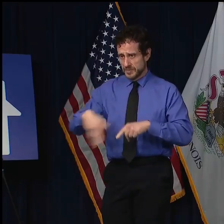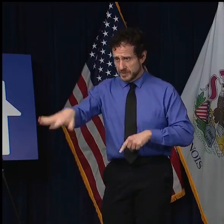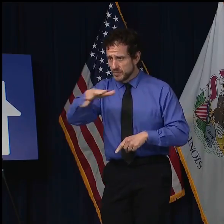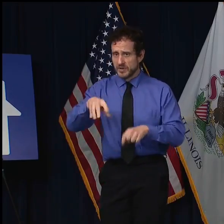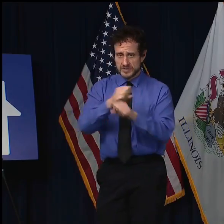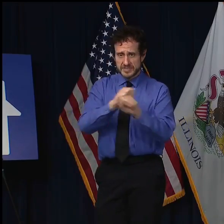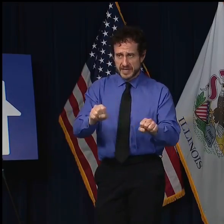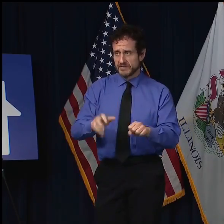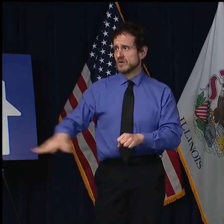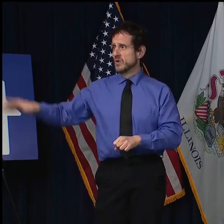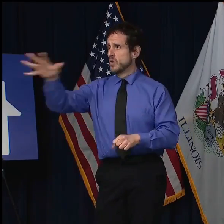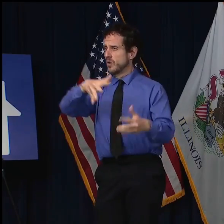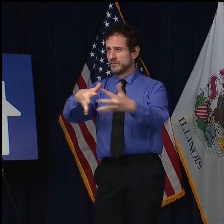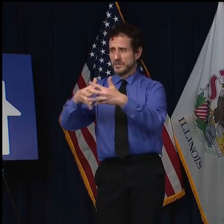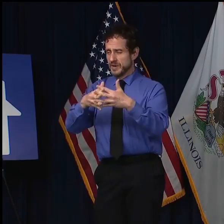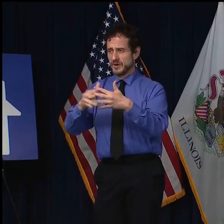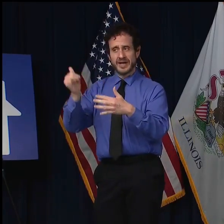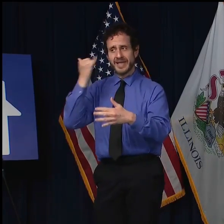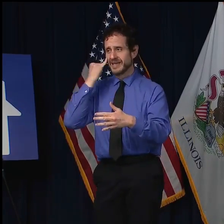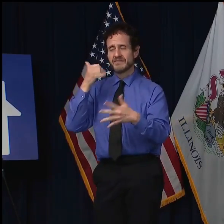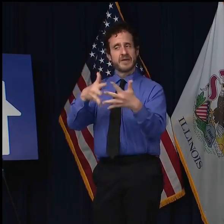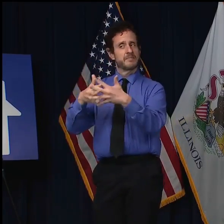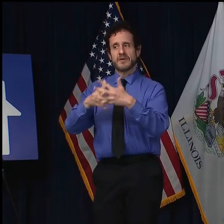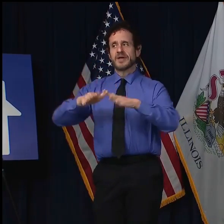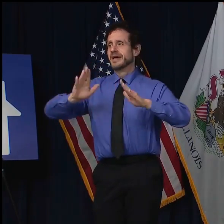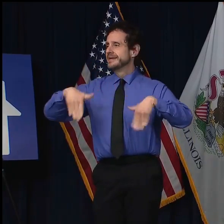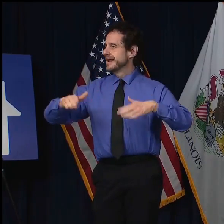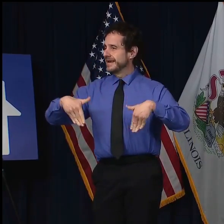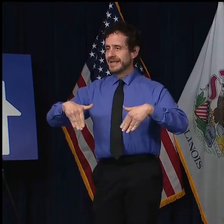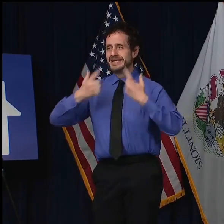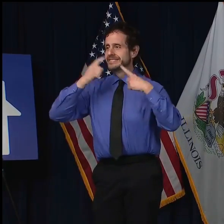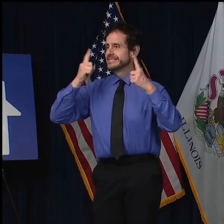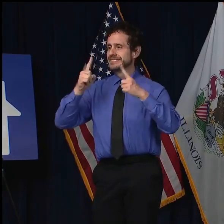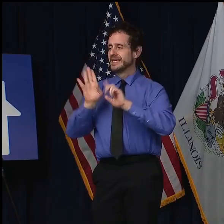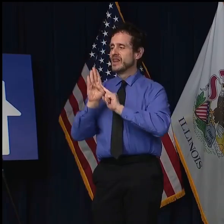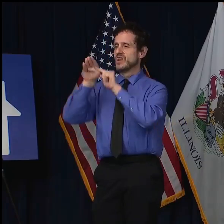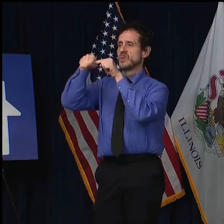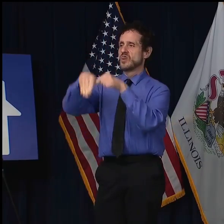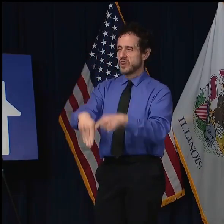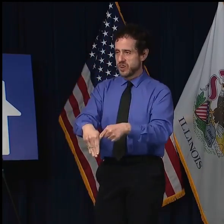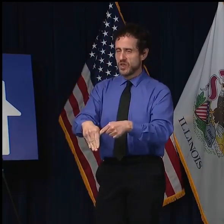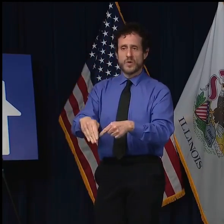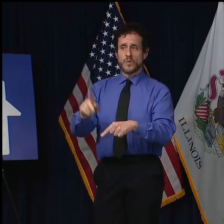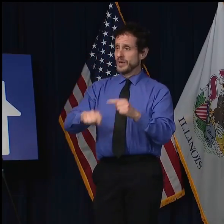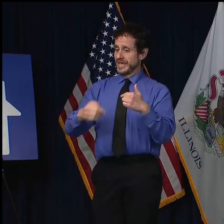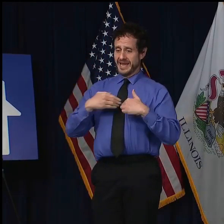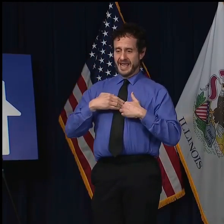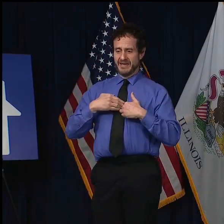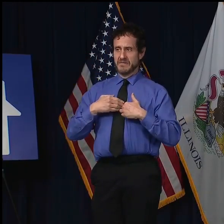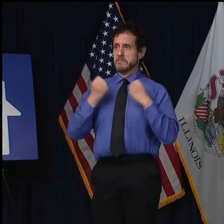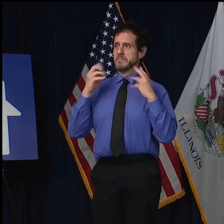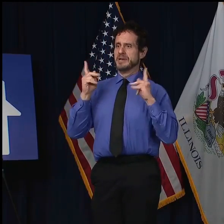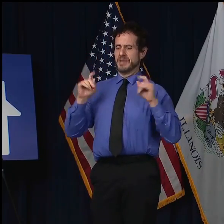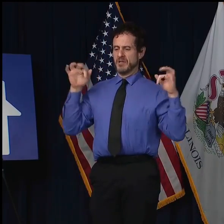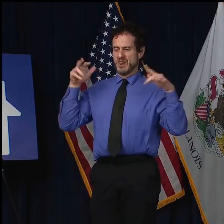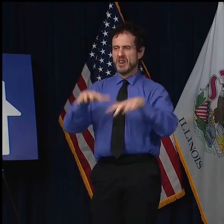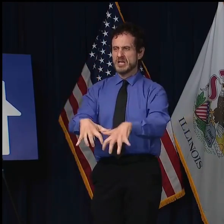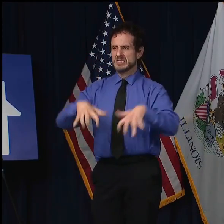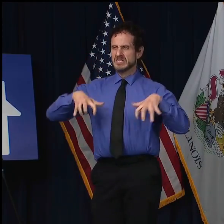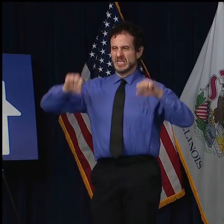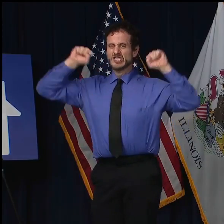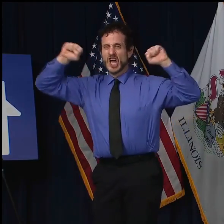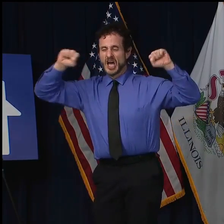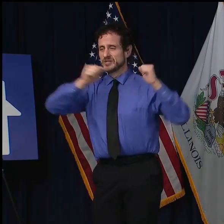country, if the nation isn't in a state where we can have tens of thousands of people together in a stadium, then I don't think you're going to